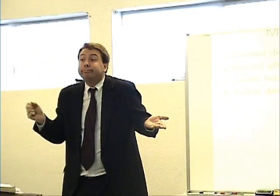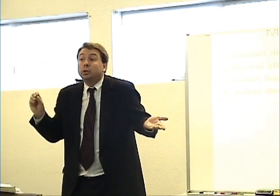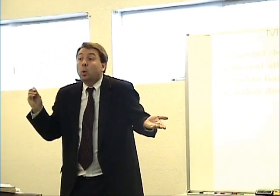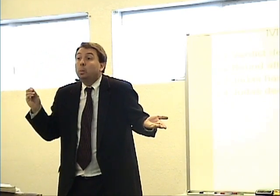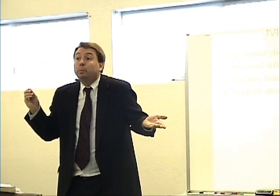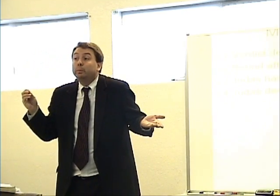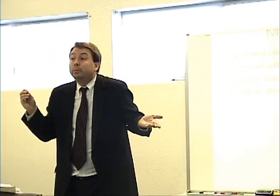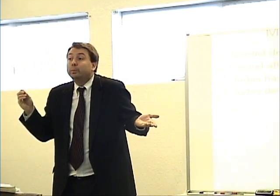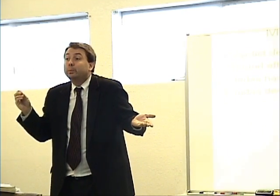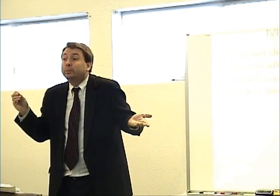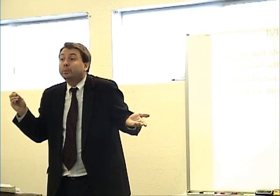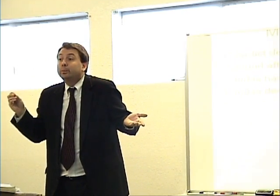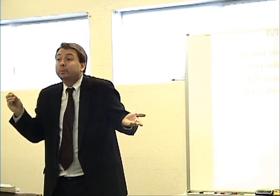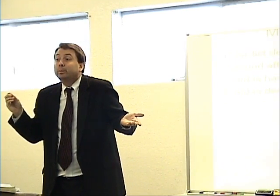so.